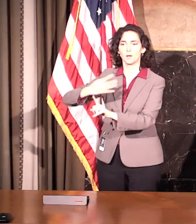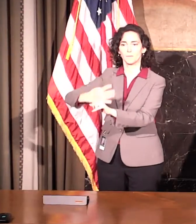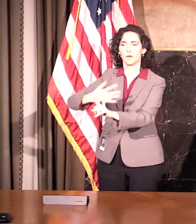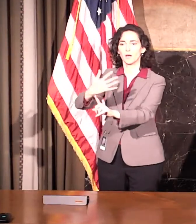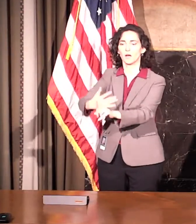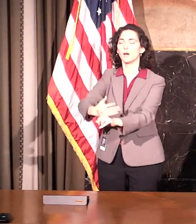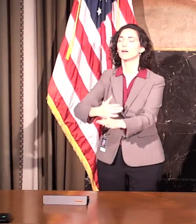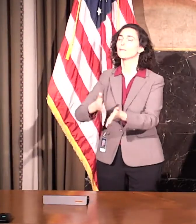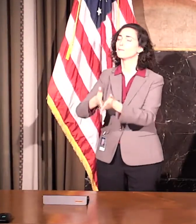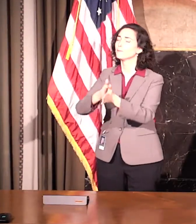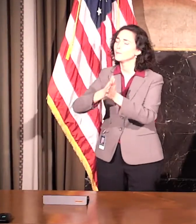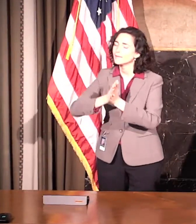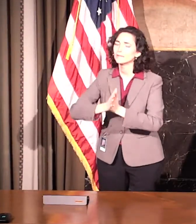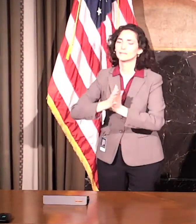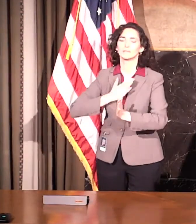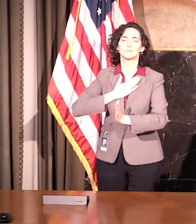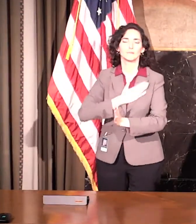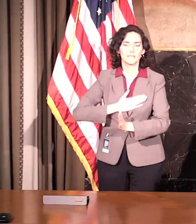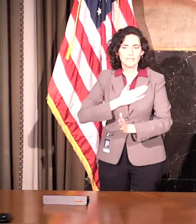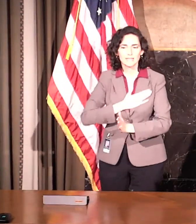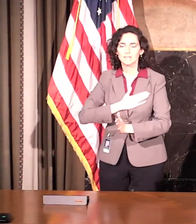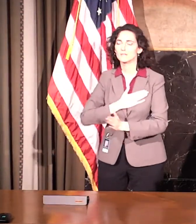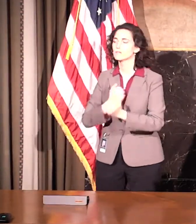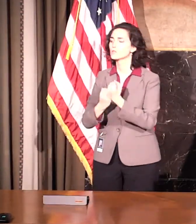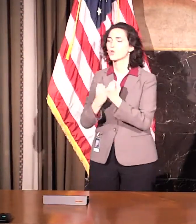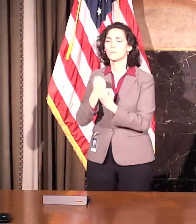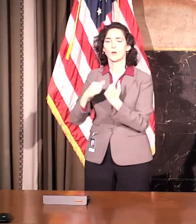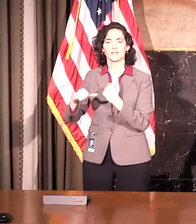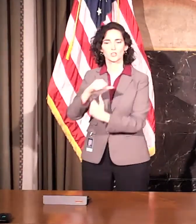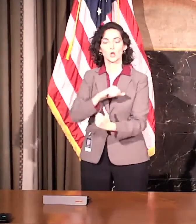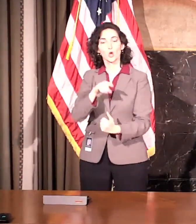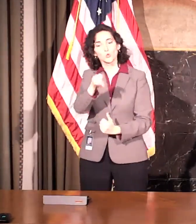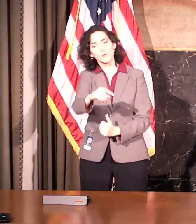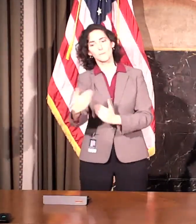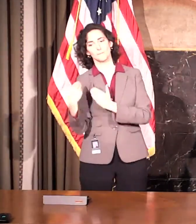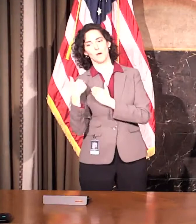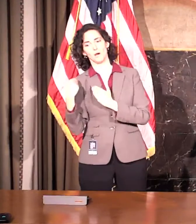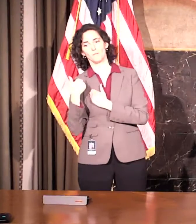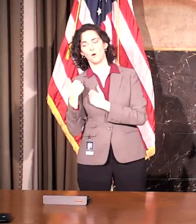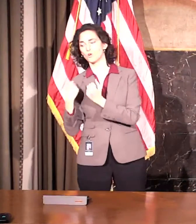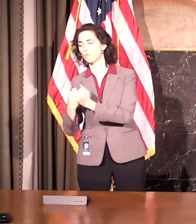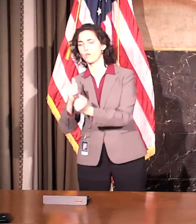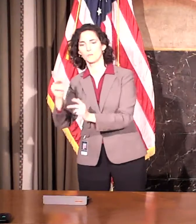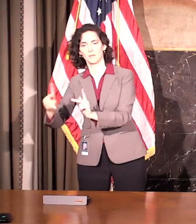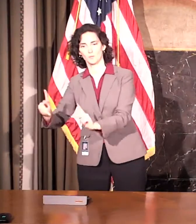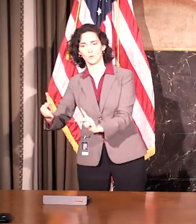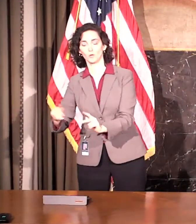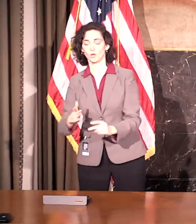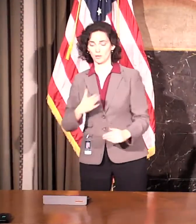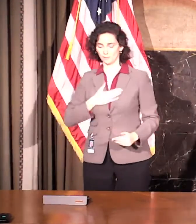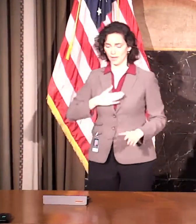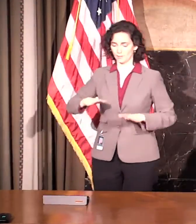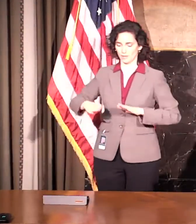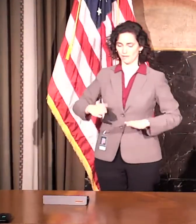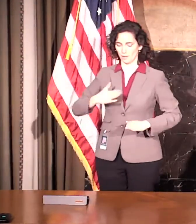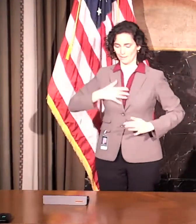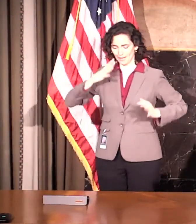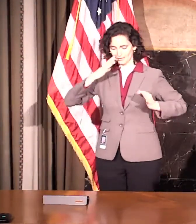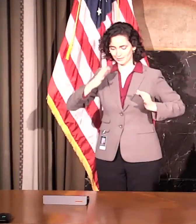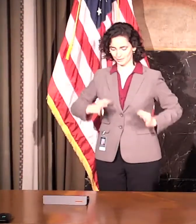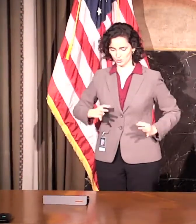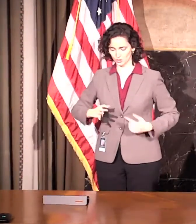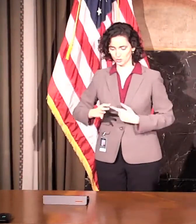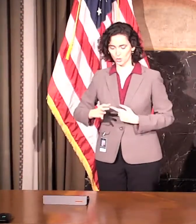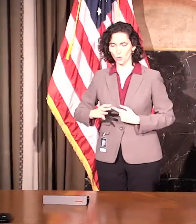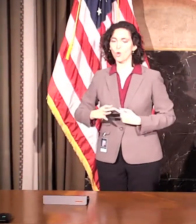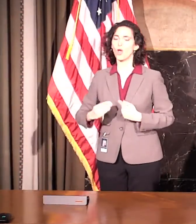please be a good neighbor. Understand you have a role to play. And the decisions that you make and the way that you behave isn't just going